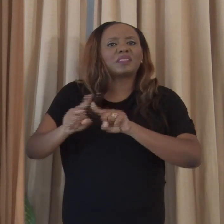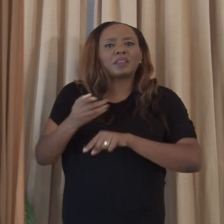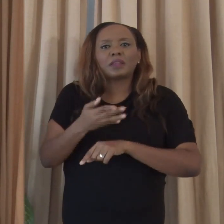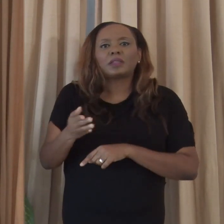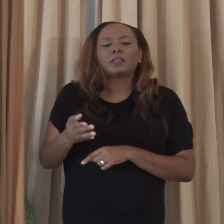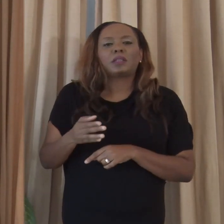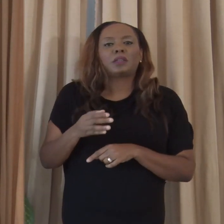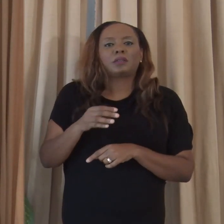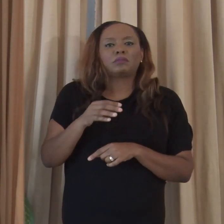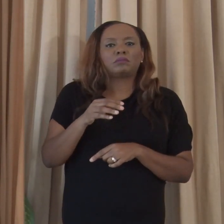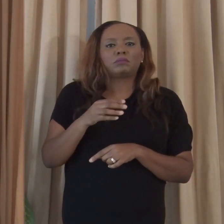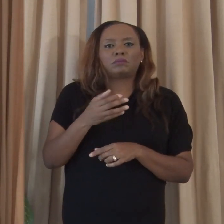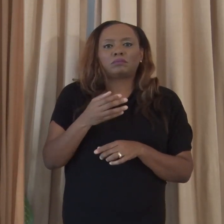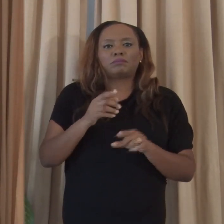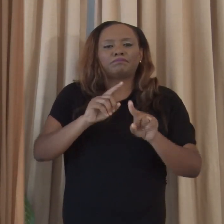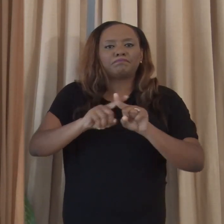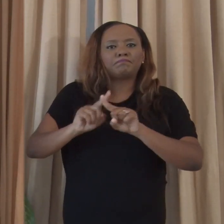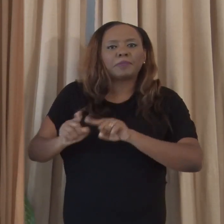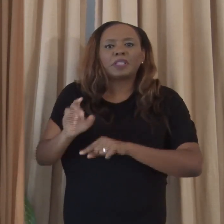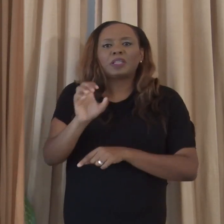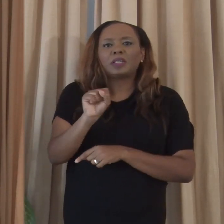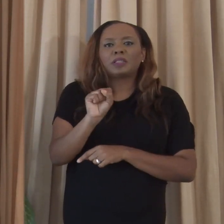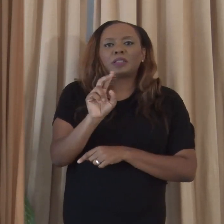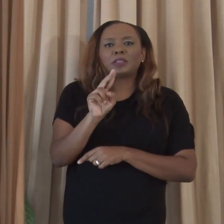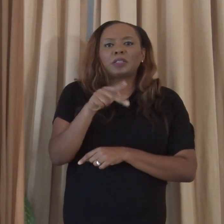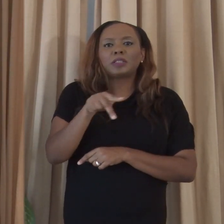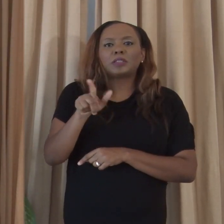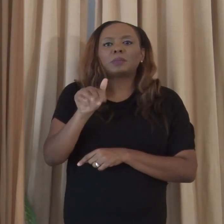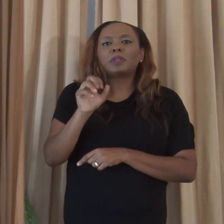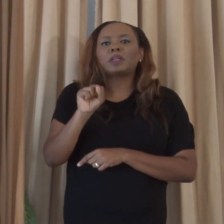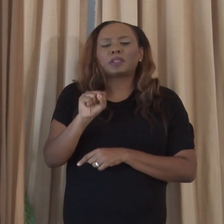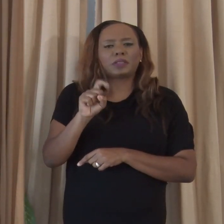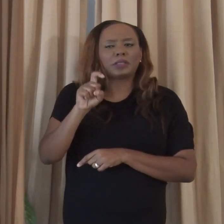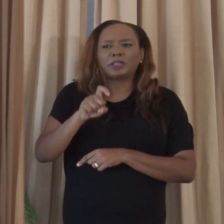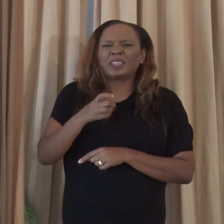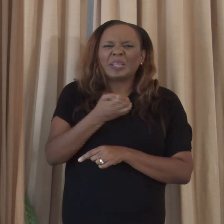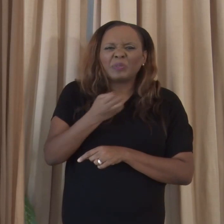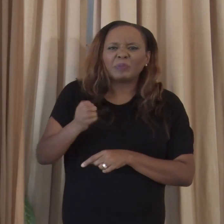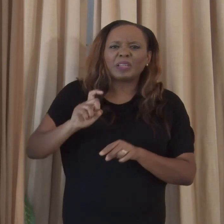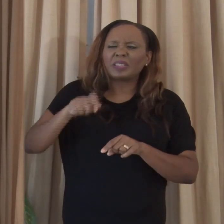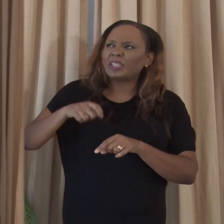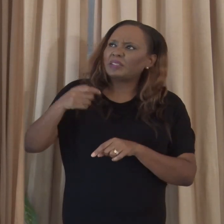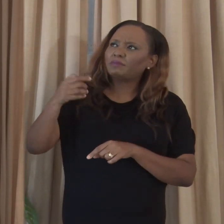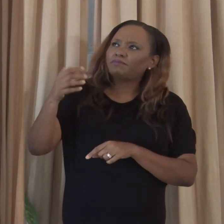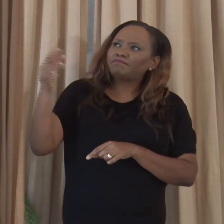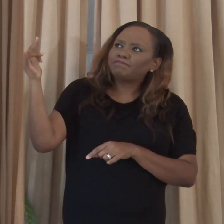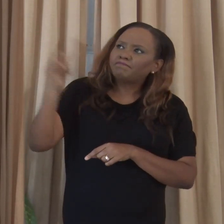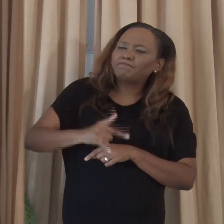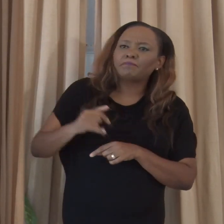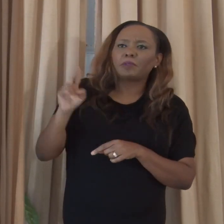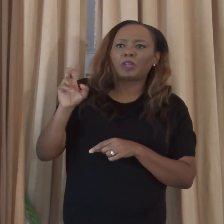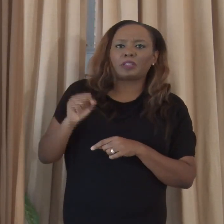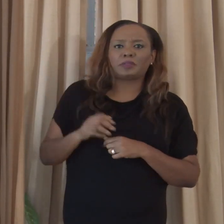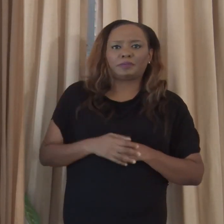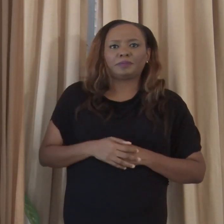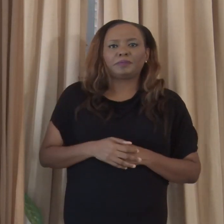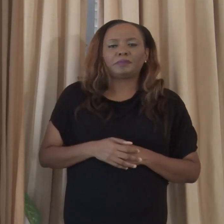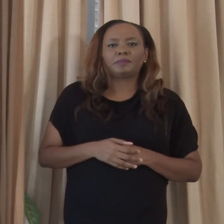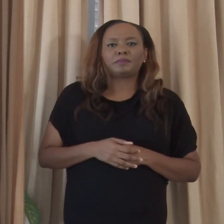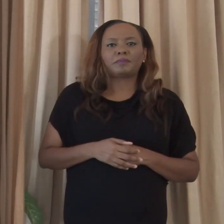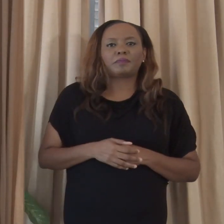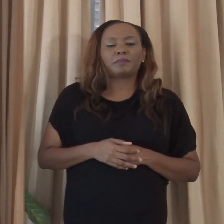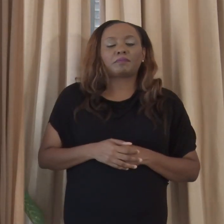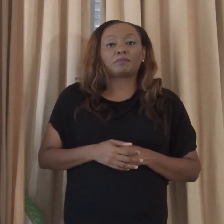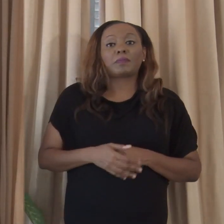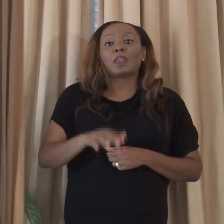depend on. As we go forward, JetBlue will suspend its or in fact, yesterday, JetBlue suspended its operations